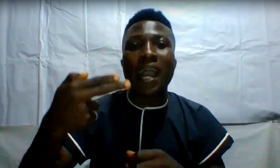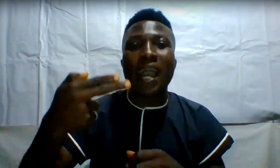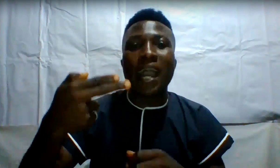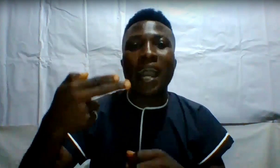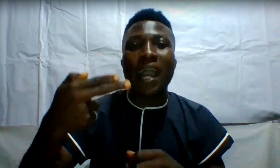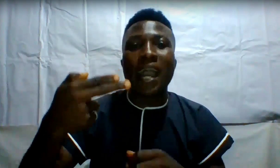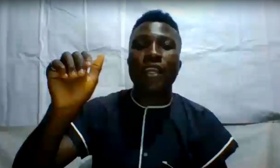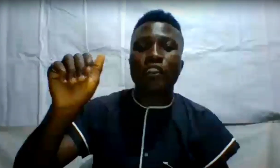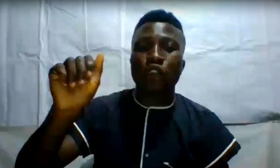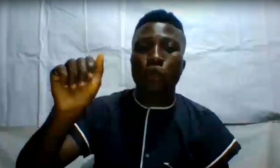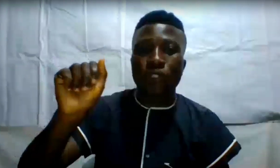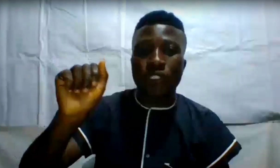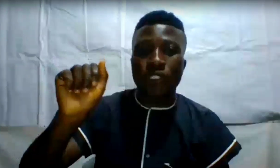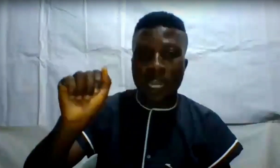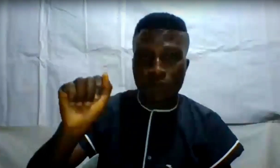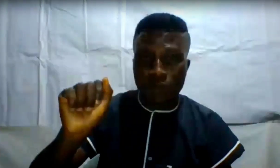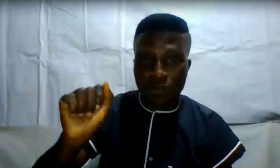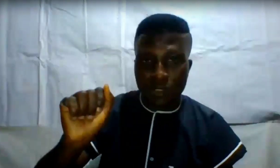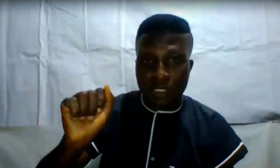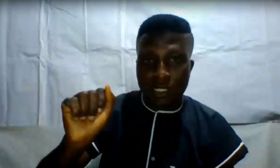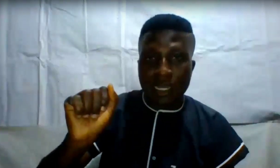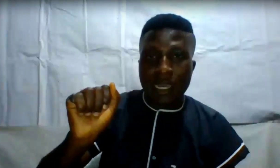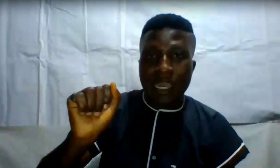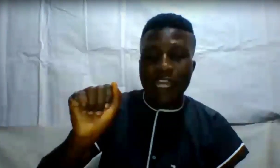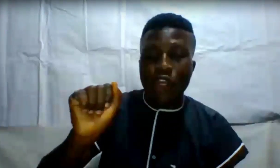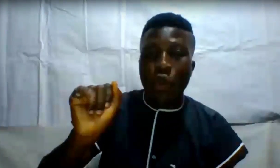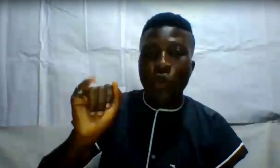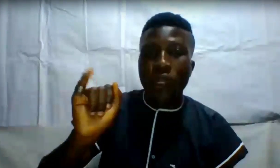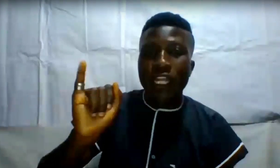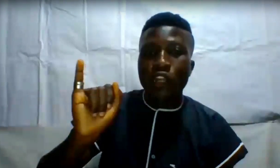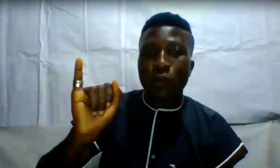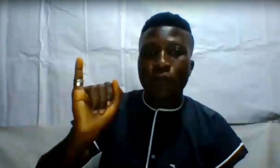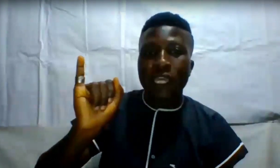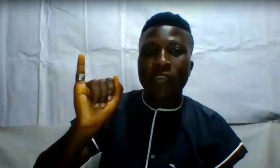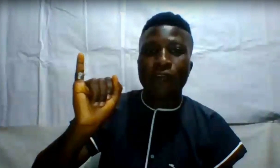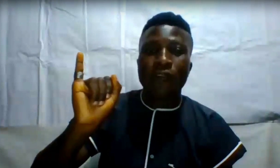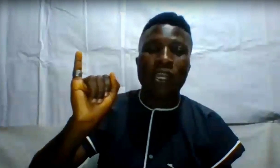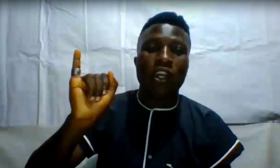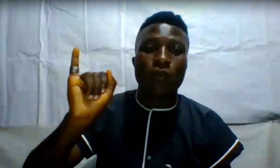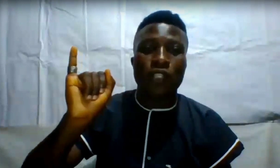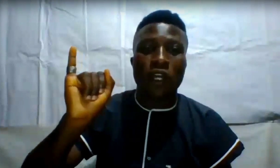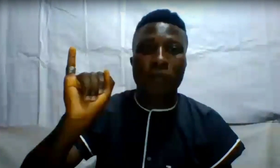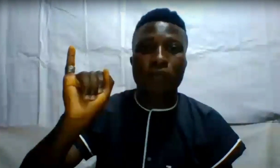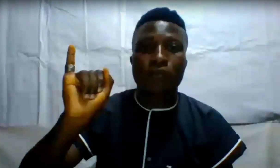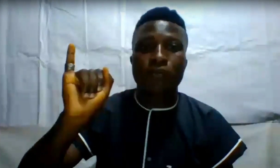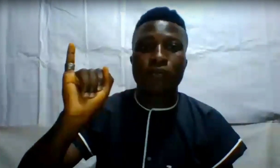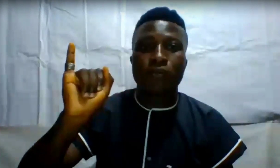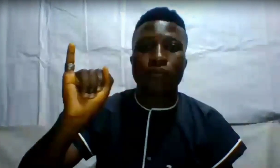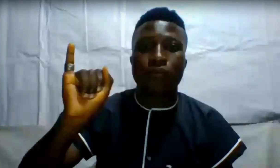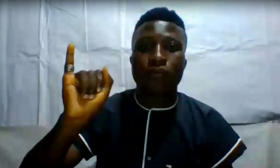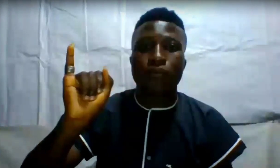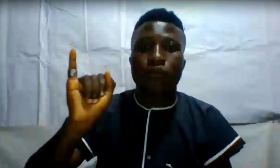your fingers goes down and only your pinky finger comes up. So we have letter